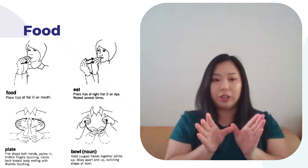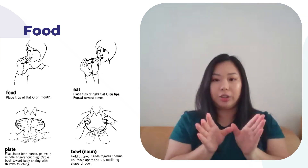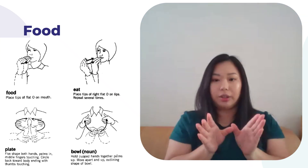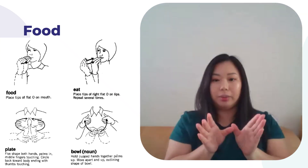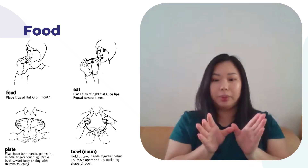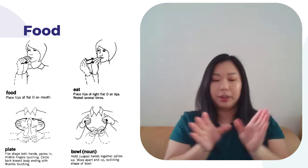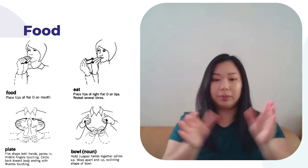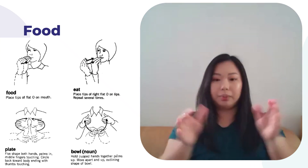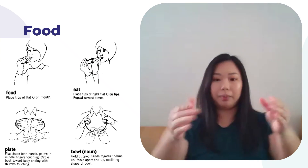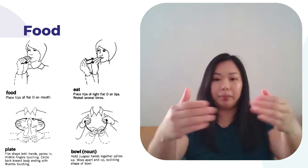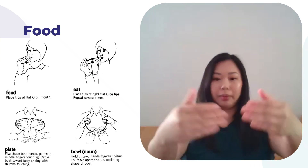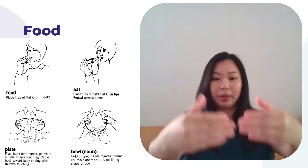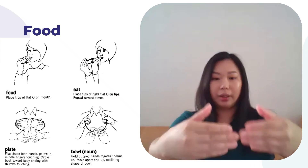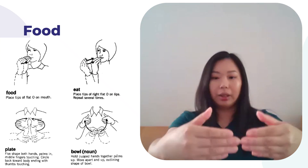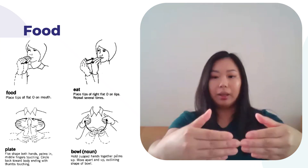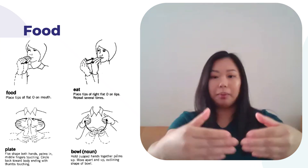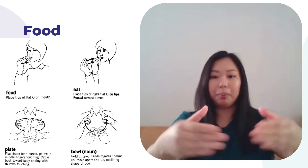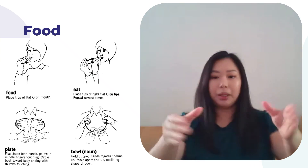and touch your thumbs.